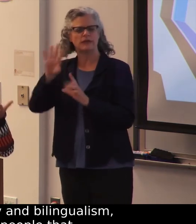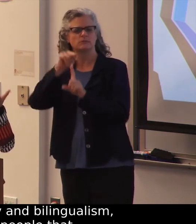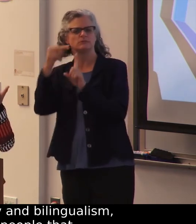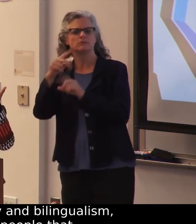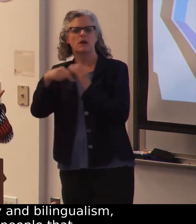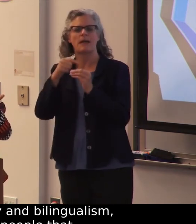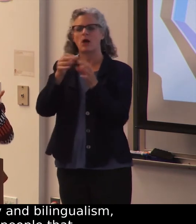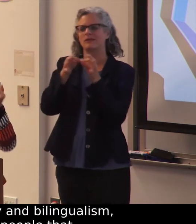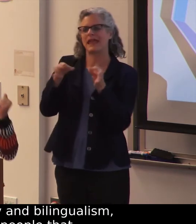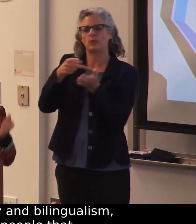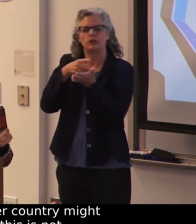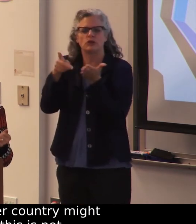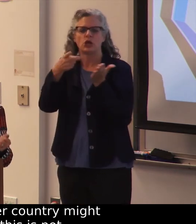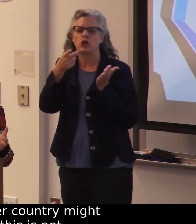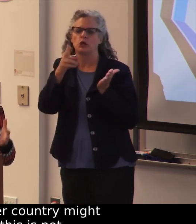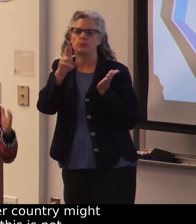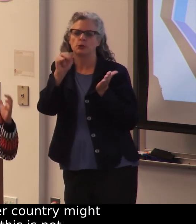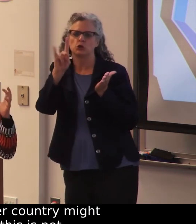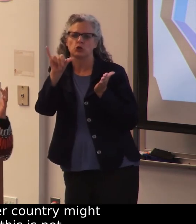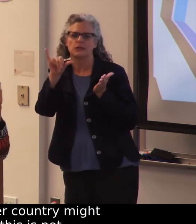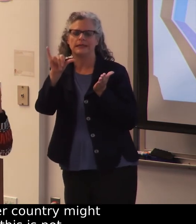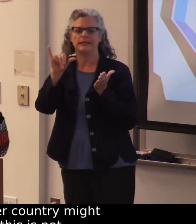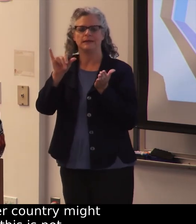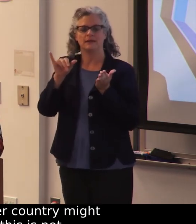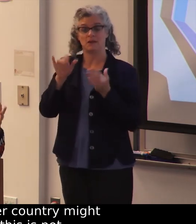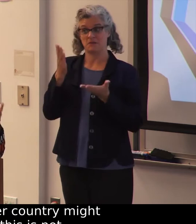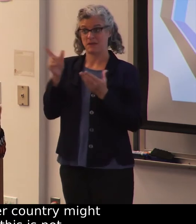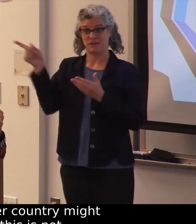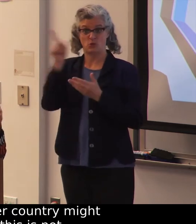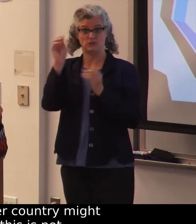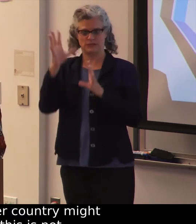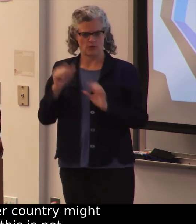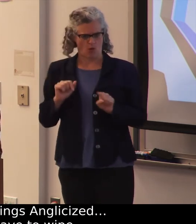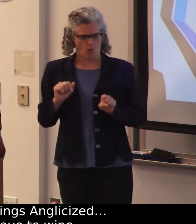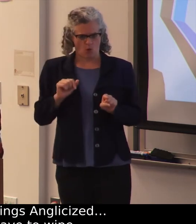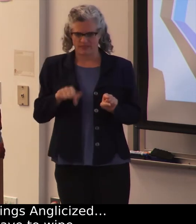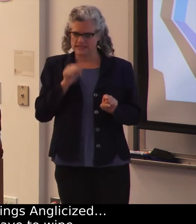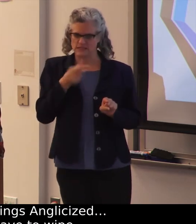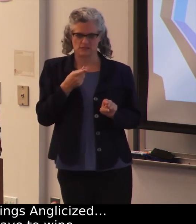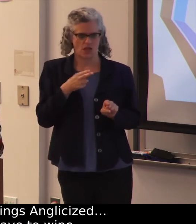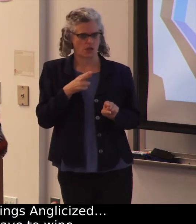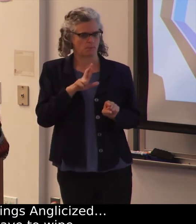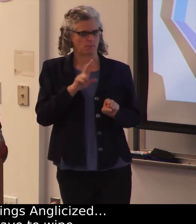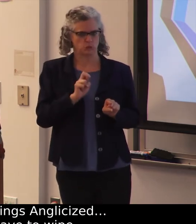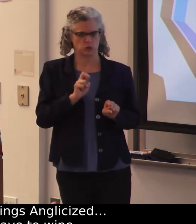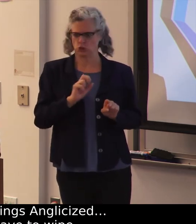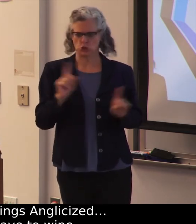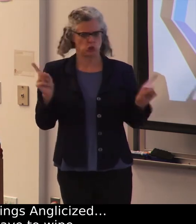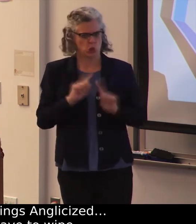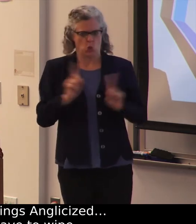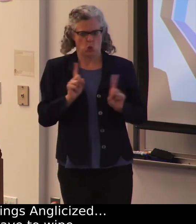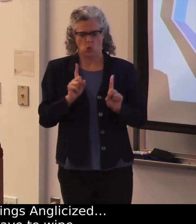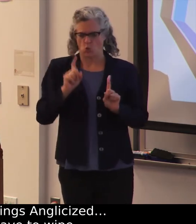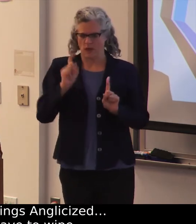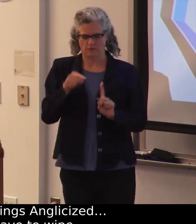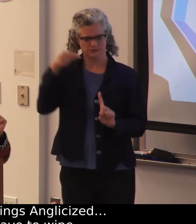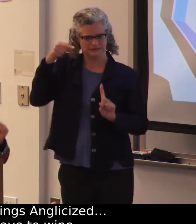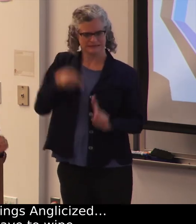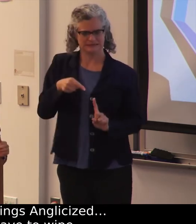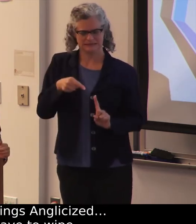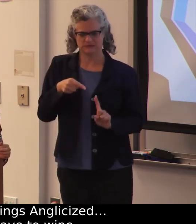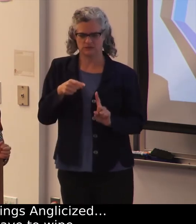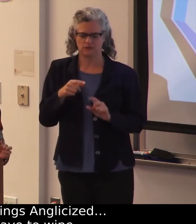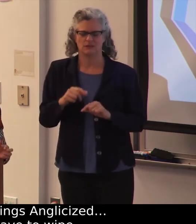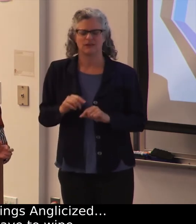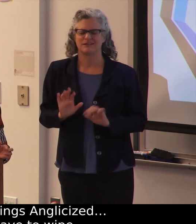so these people that you bring in from the mother country may be in, but this is not purity, it has anglicisms, what these horrible things that are anglicisms, we have to wipe them